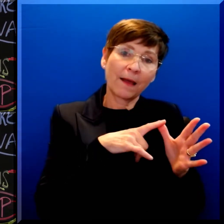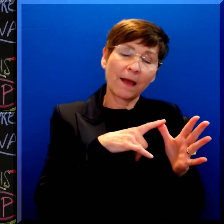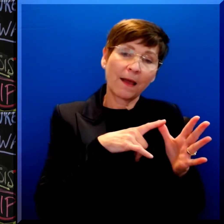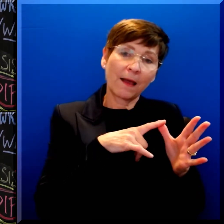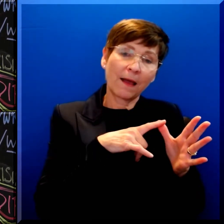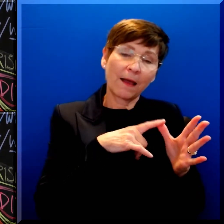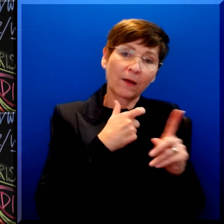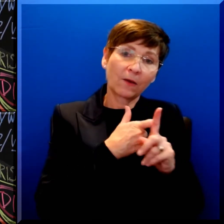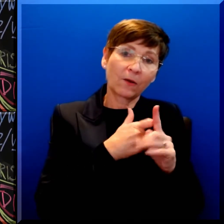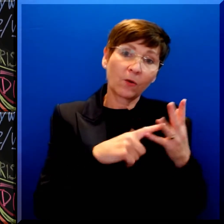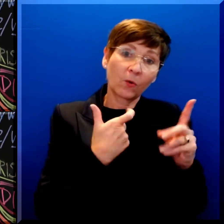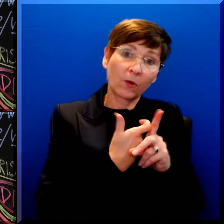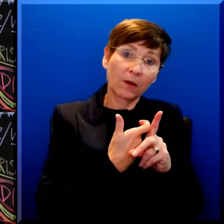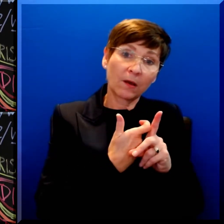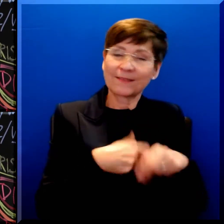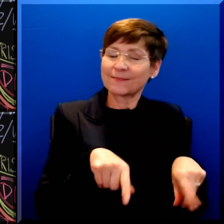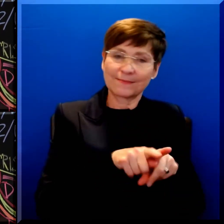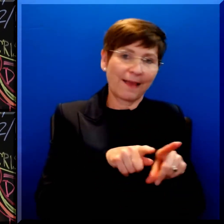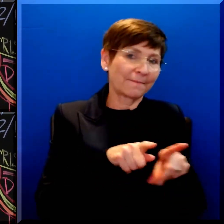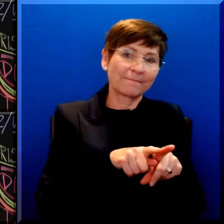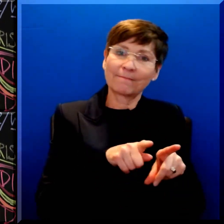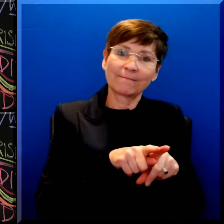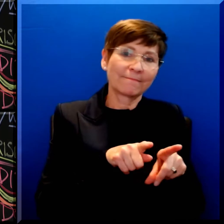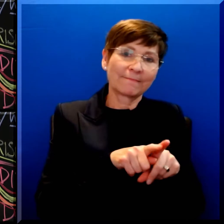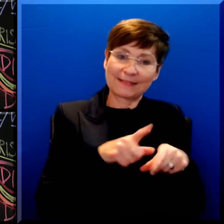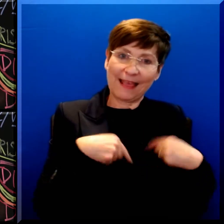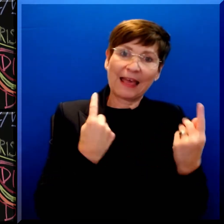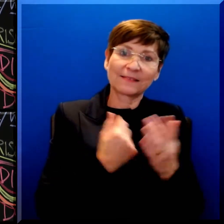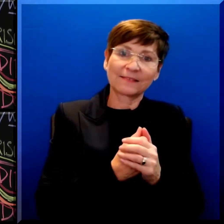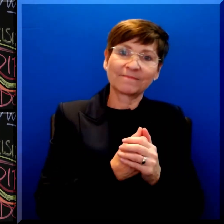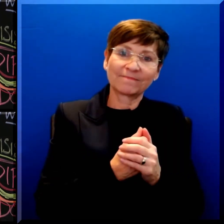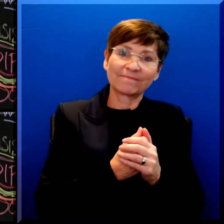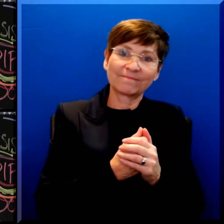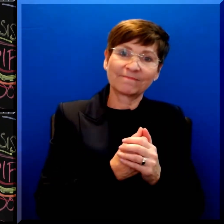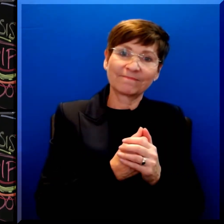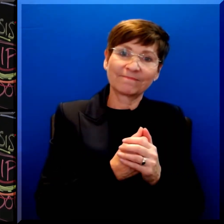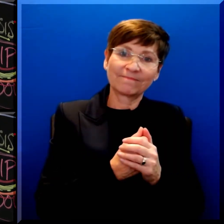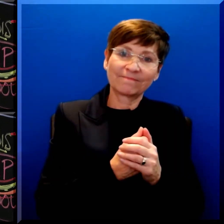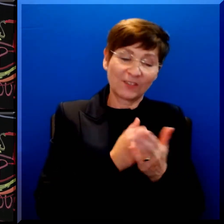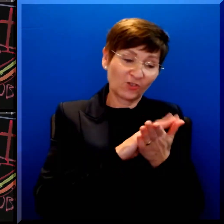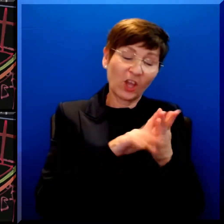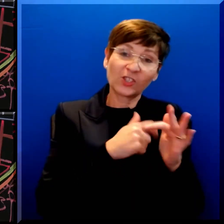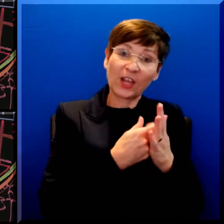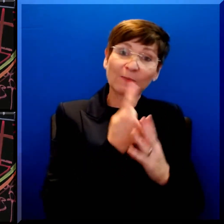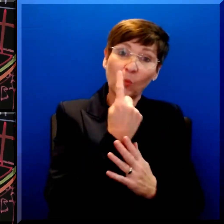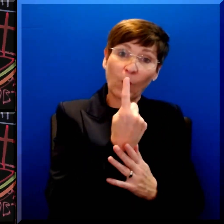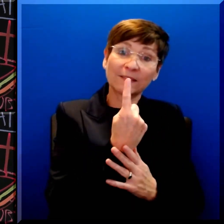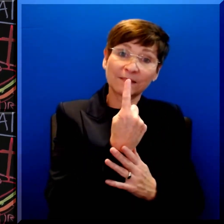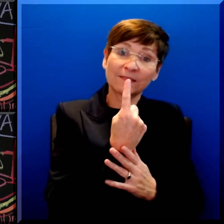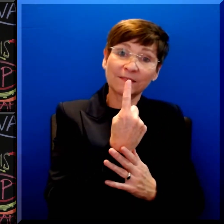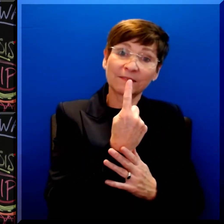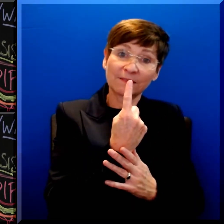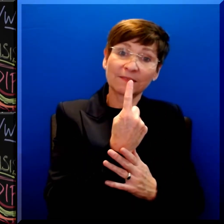just the ultimate Jesus example. If you think of it this way, chapter 1 right here is his